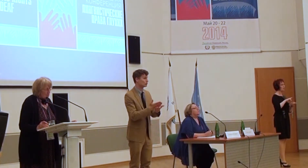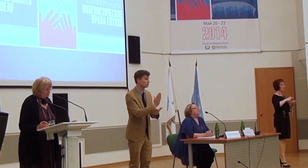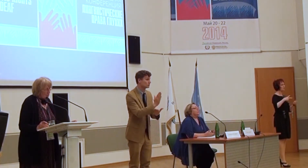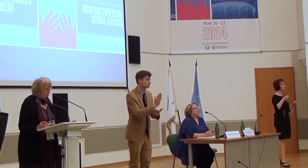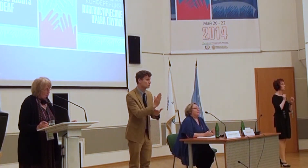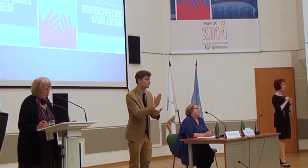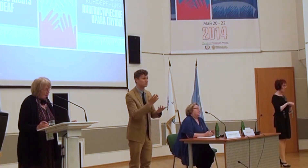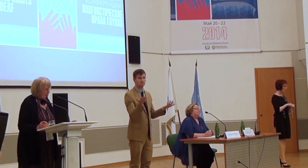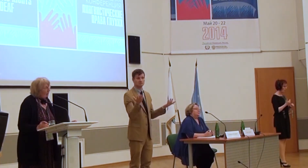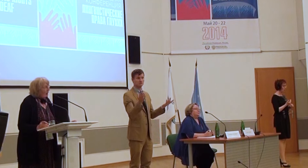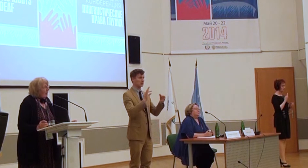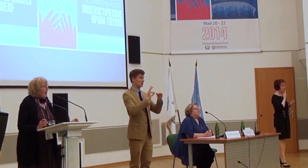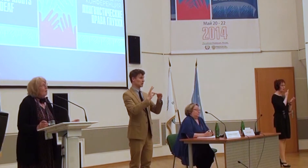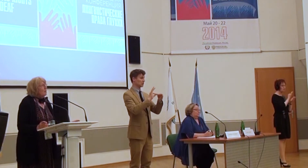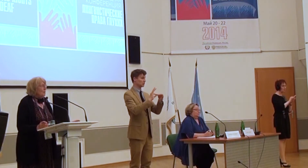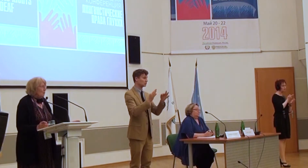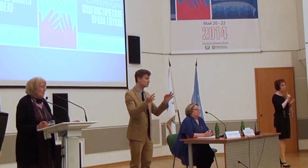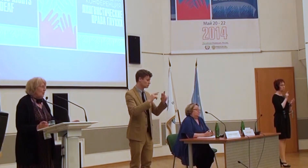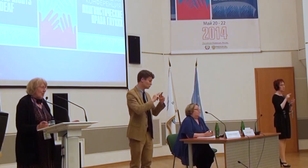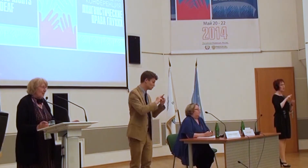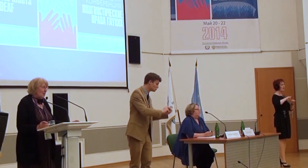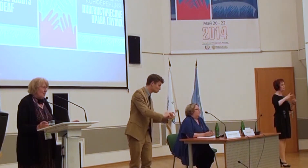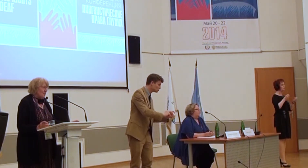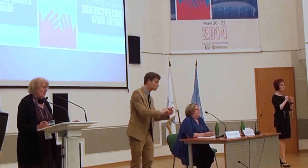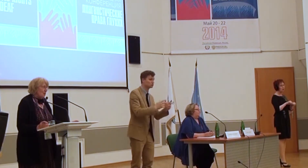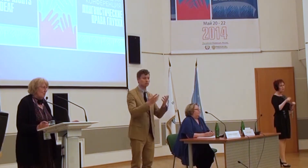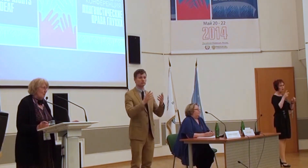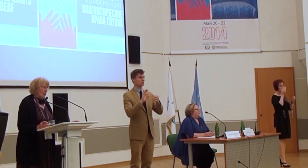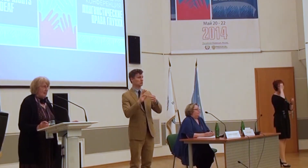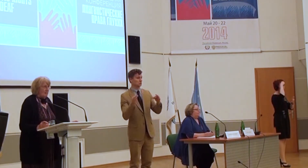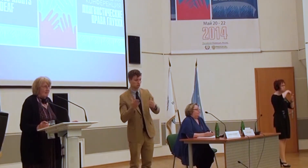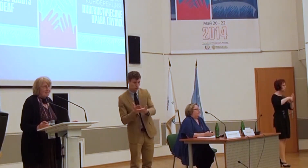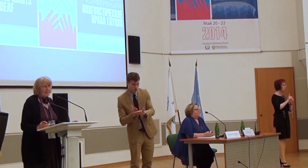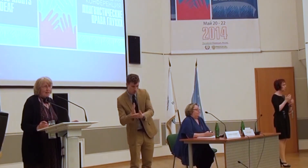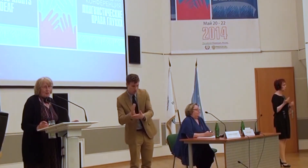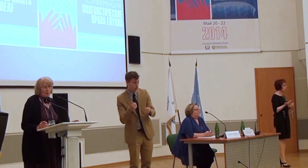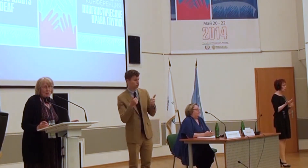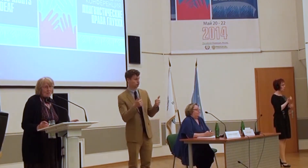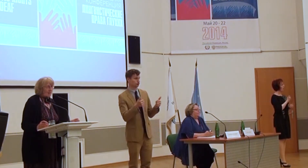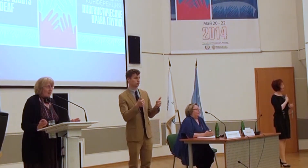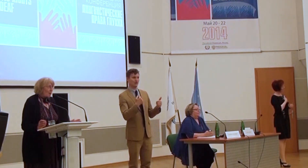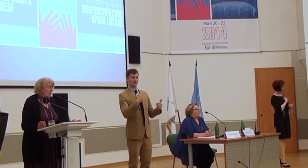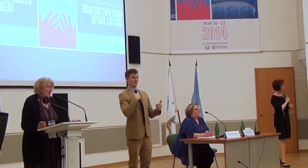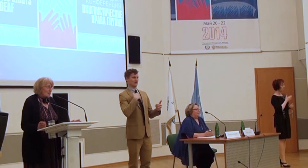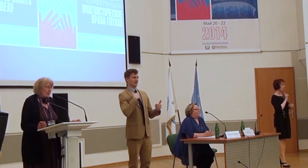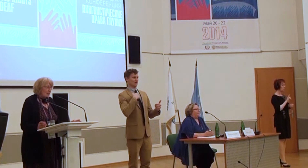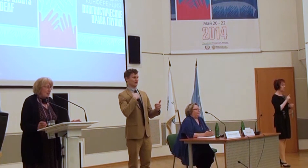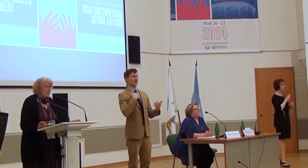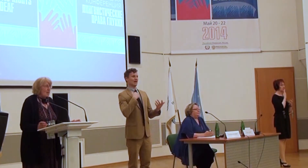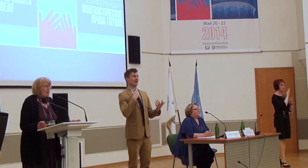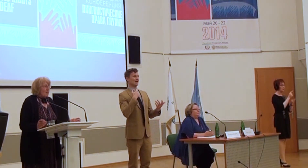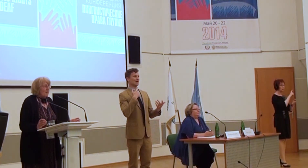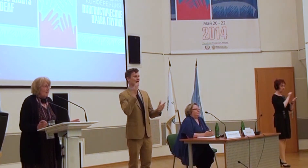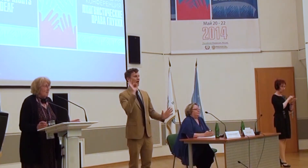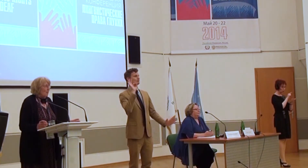linguistic research will mean. I want to look at the challenges to linguistic rights. Not because I go along with these